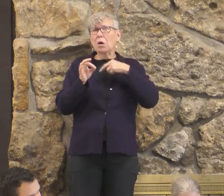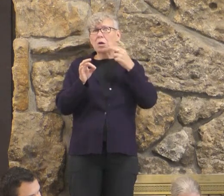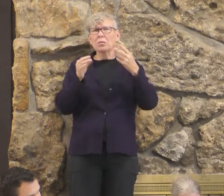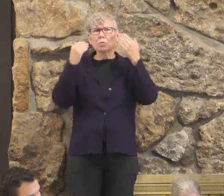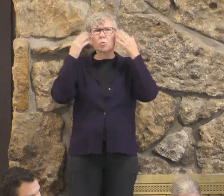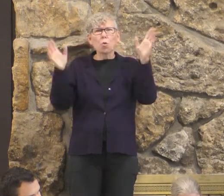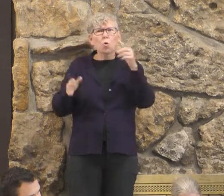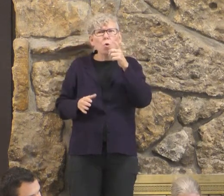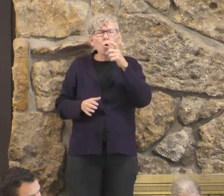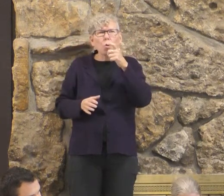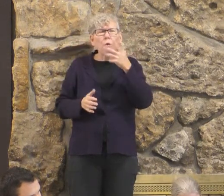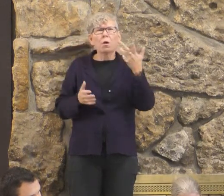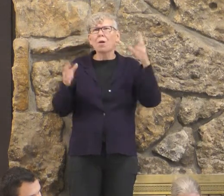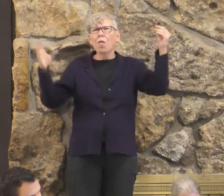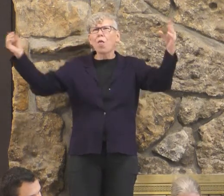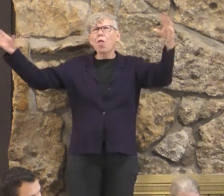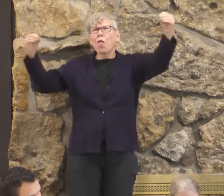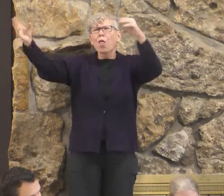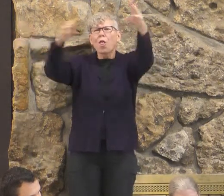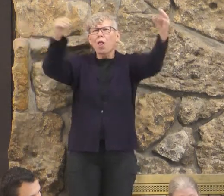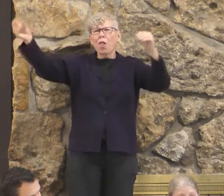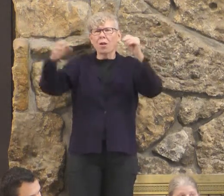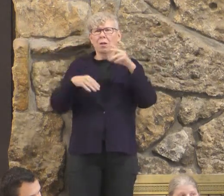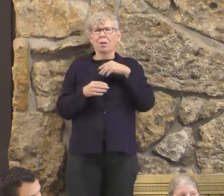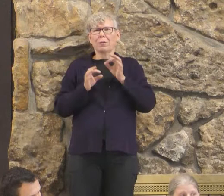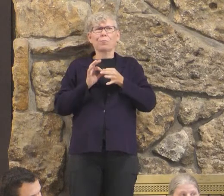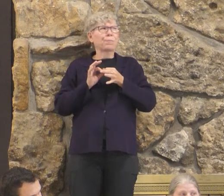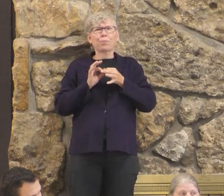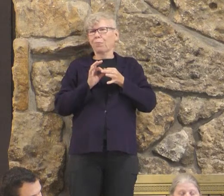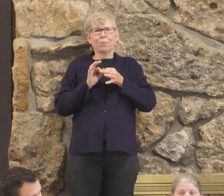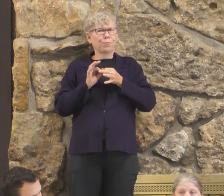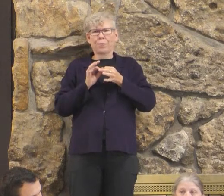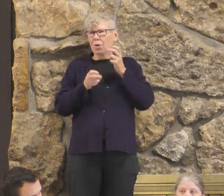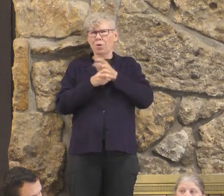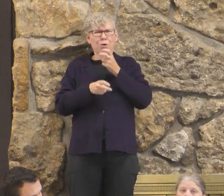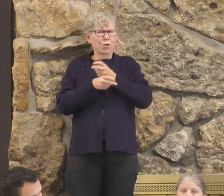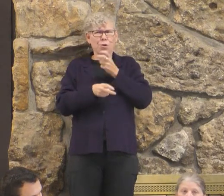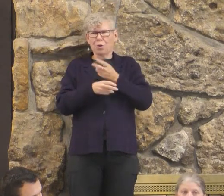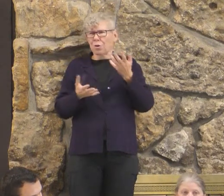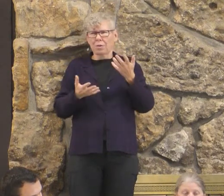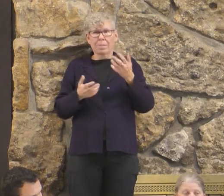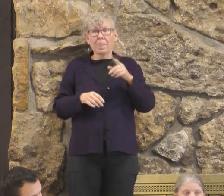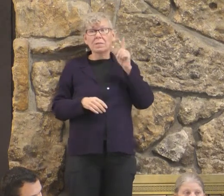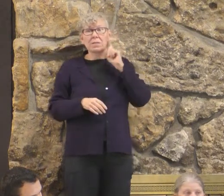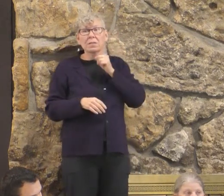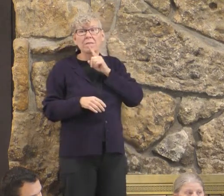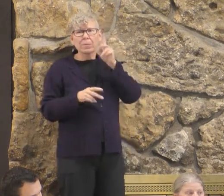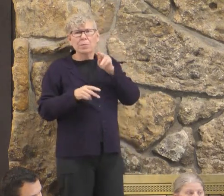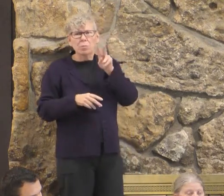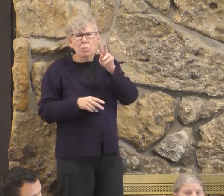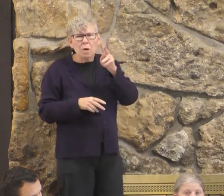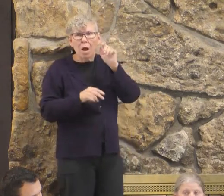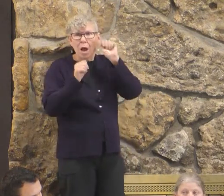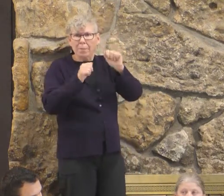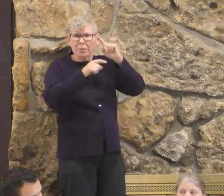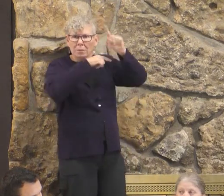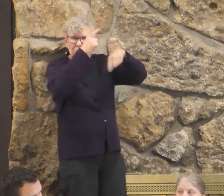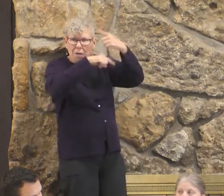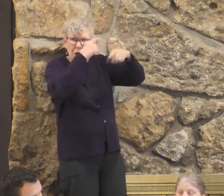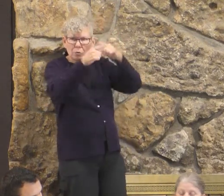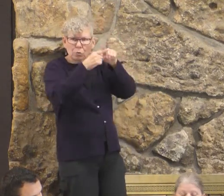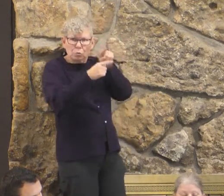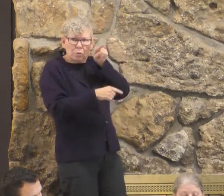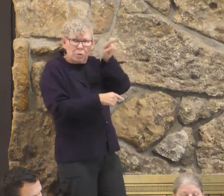Also, that deaf and hard-hearing individual needs to be able to sign back to the interpreter. So if someone's, say, laying on his or her side for a